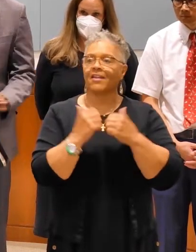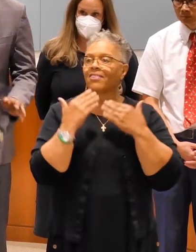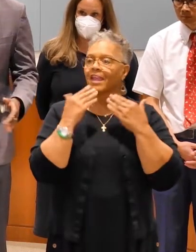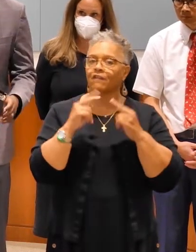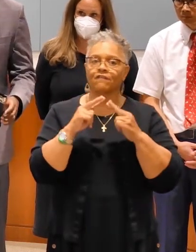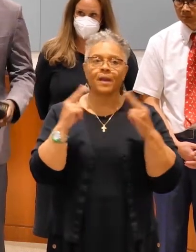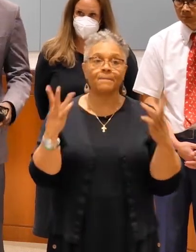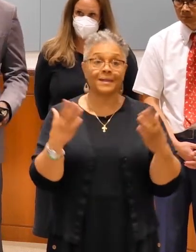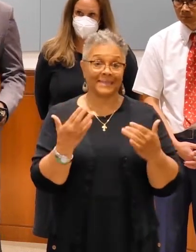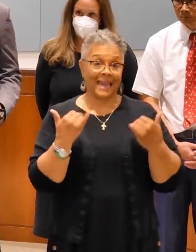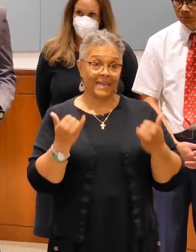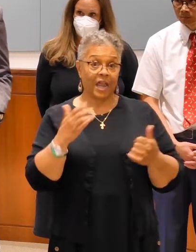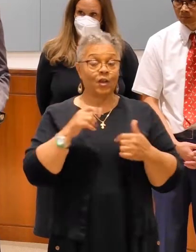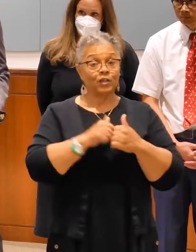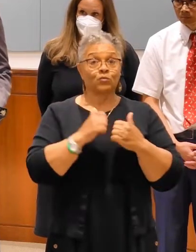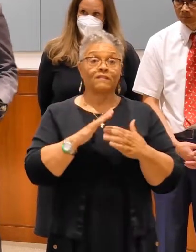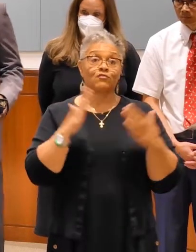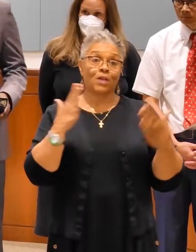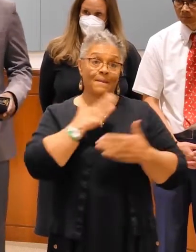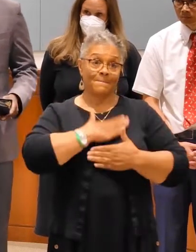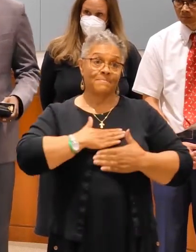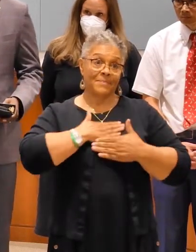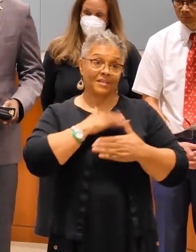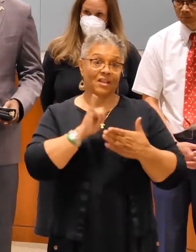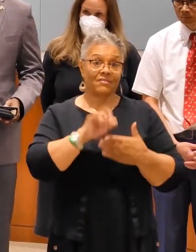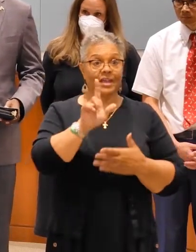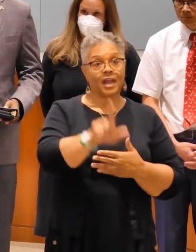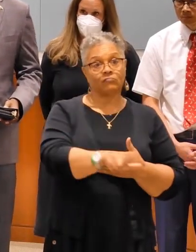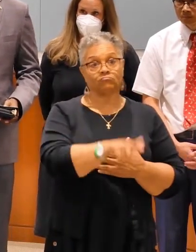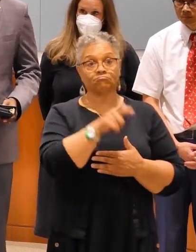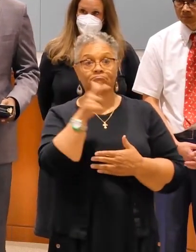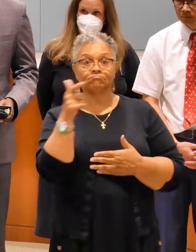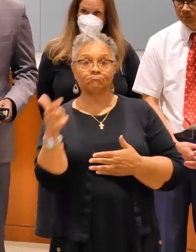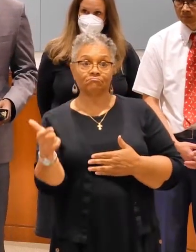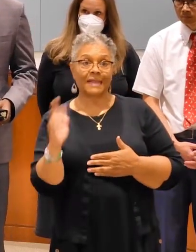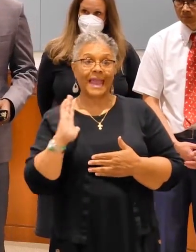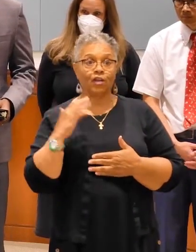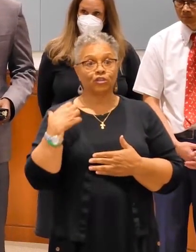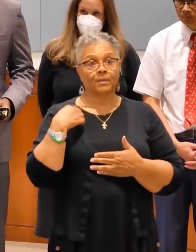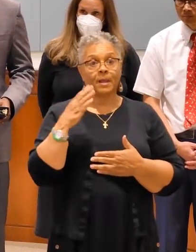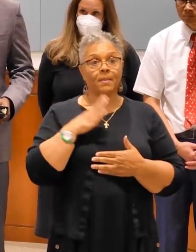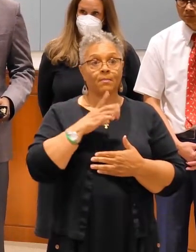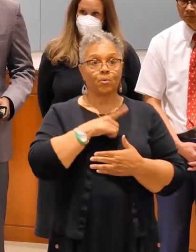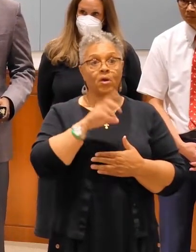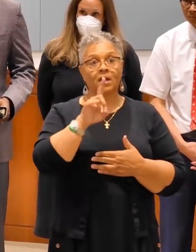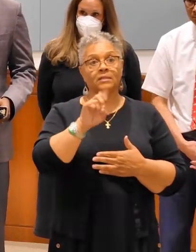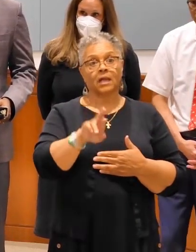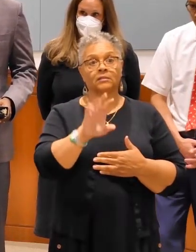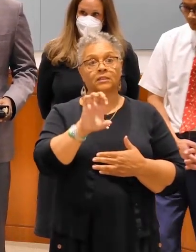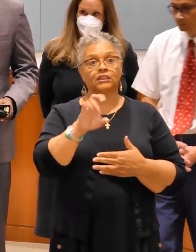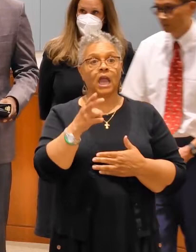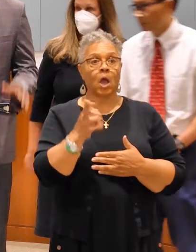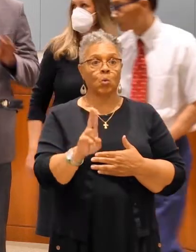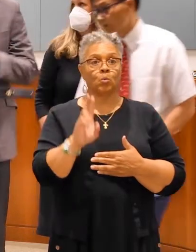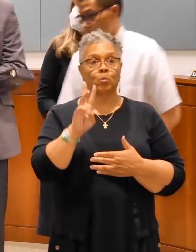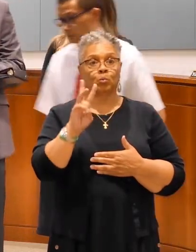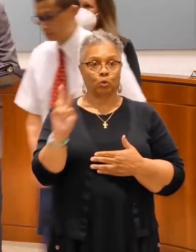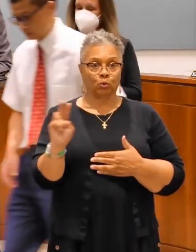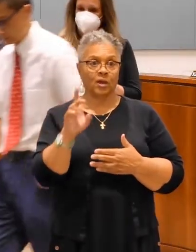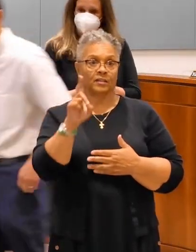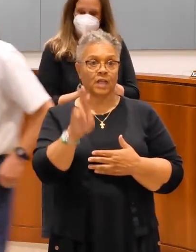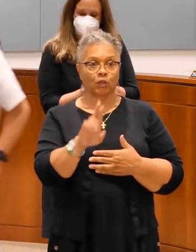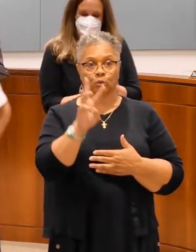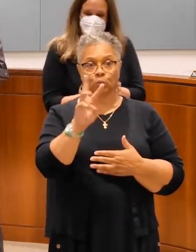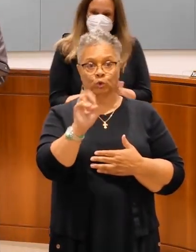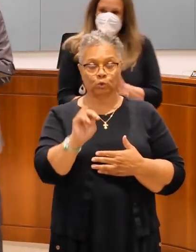much. And now it is with great pleasure that I turn this over to our chairman of the board, Dr. Chow Wu. Dr. Wu.